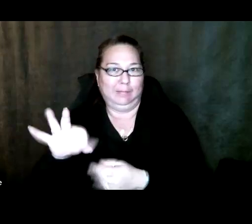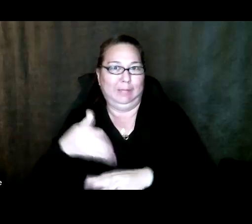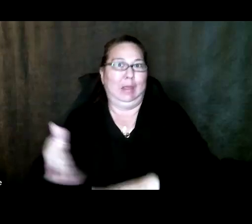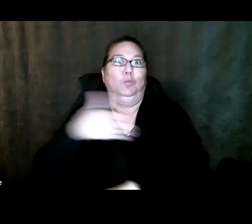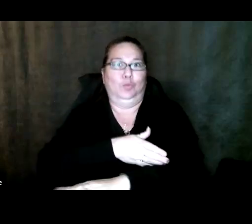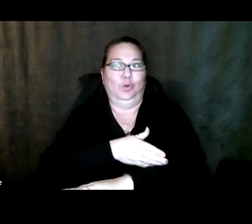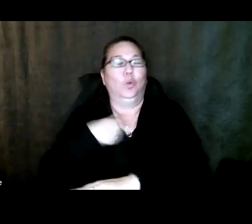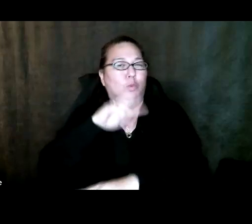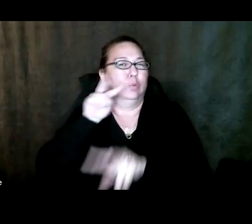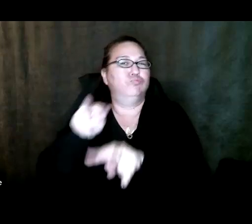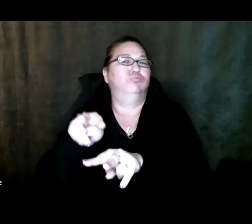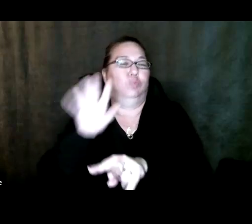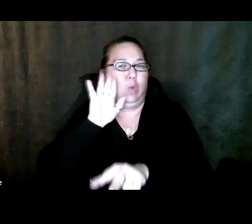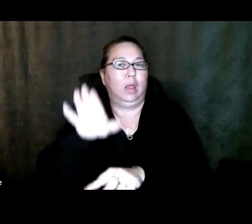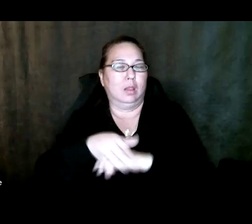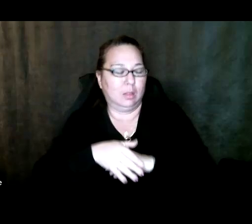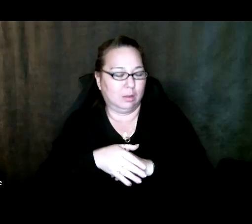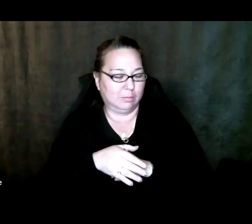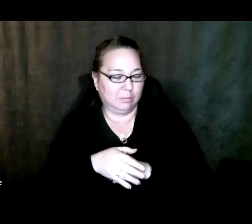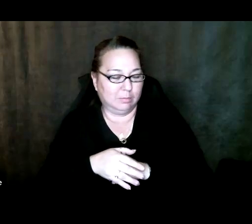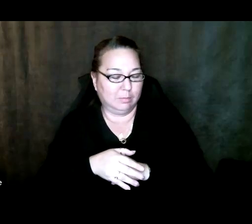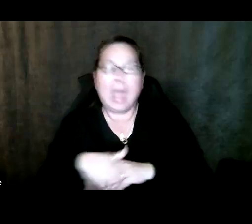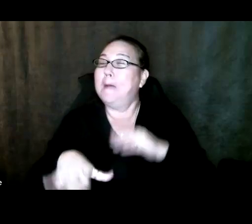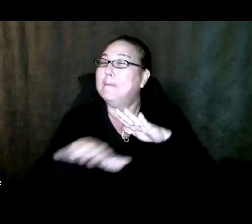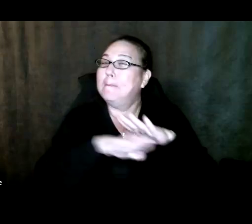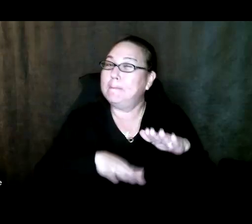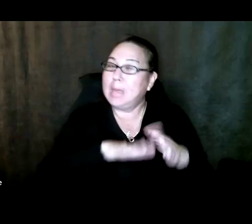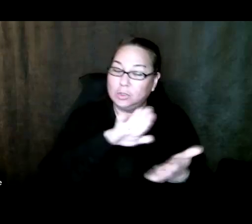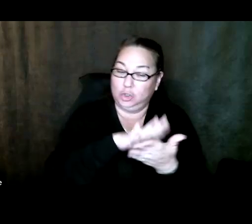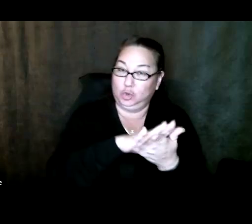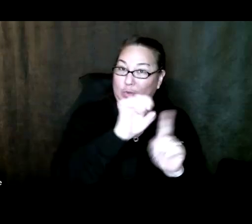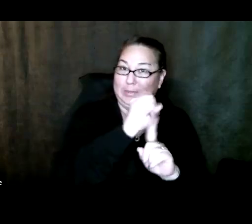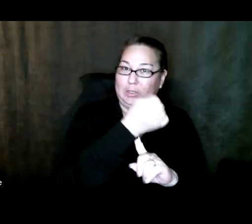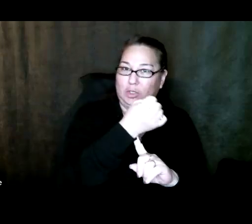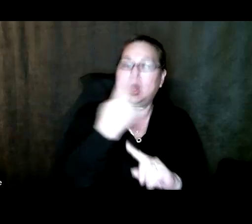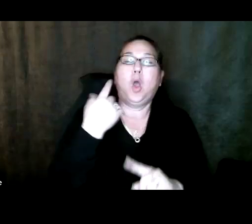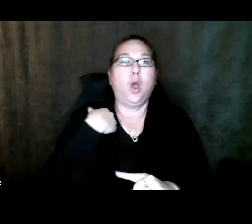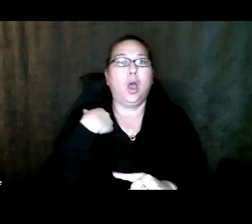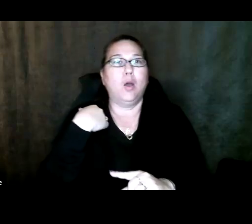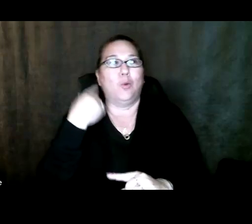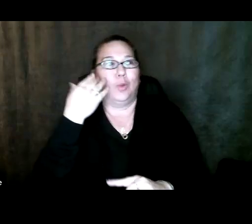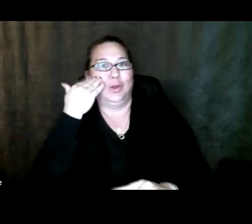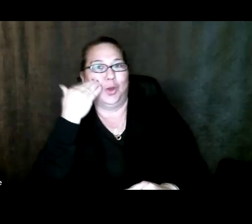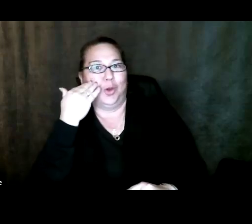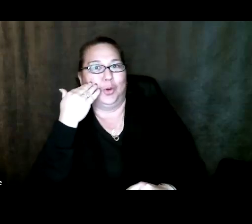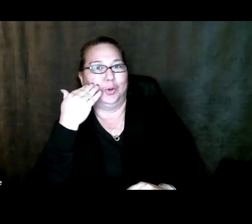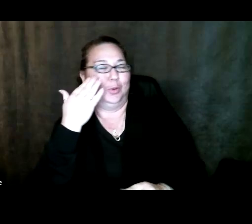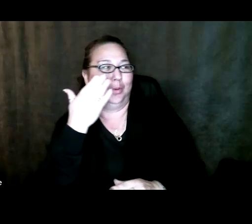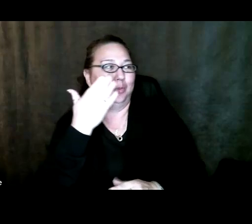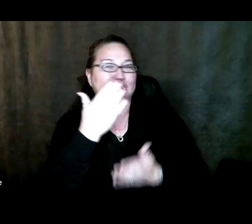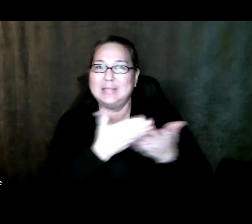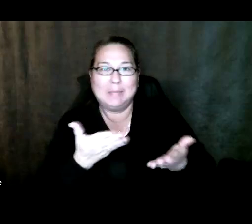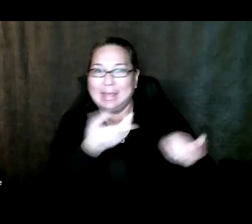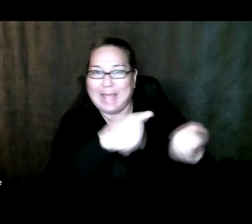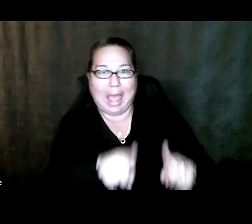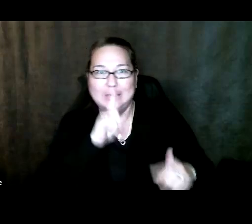Based on each school situation, sometimes there's something happening that we know is a big change. Let's say there's a leadership